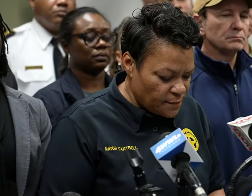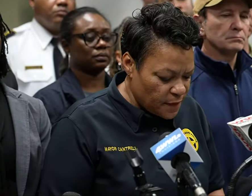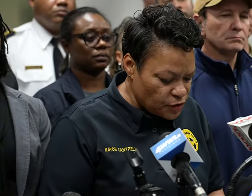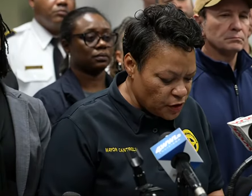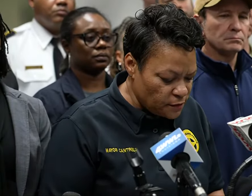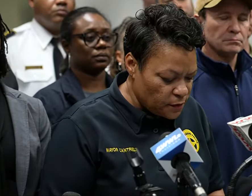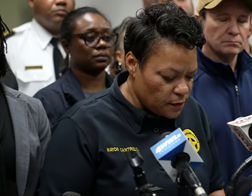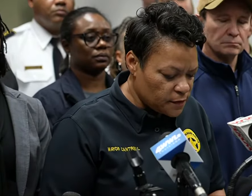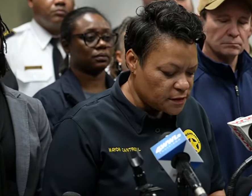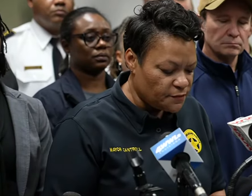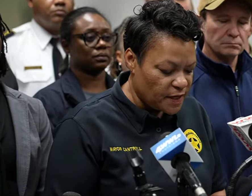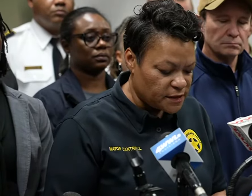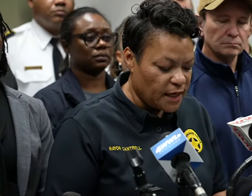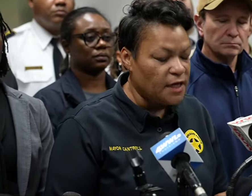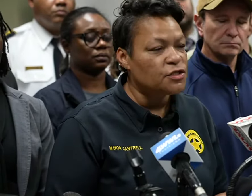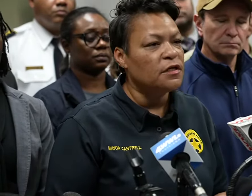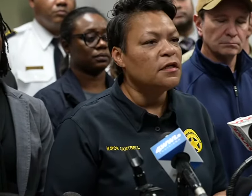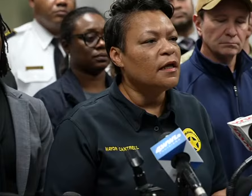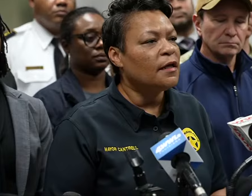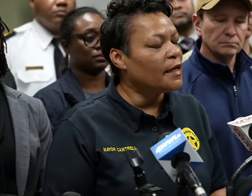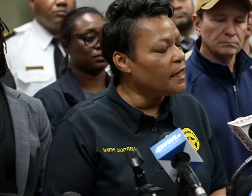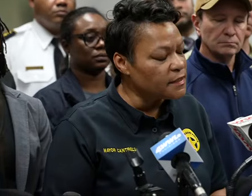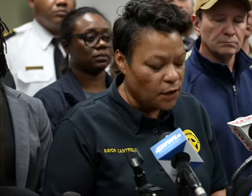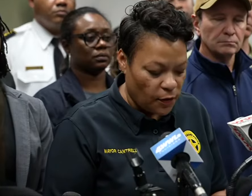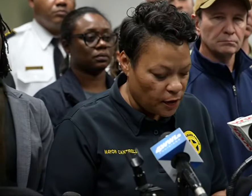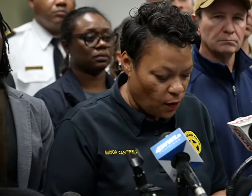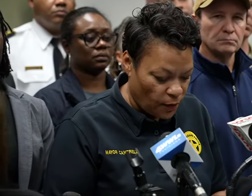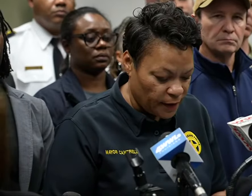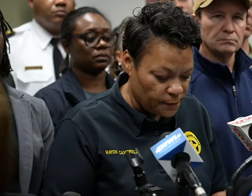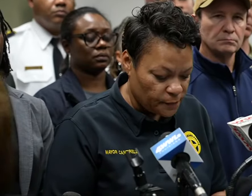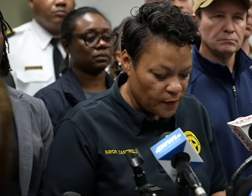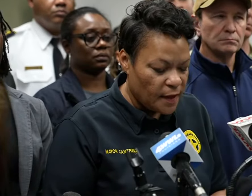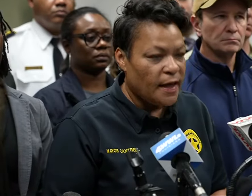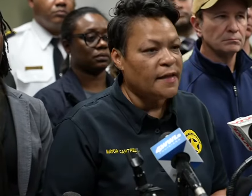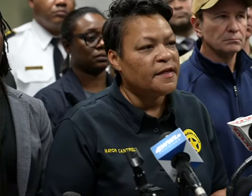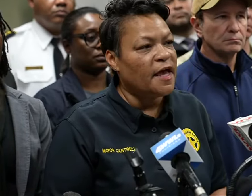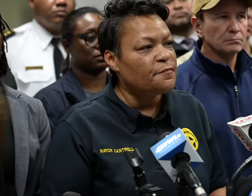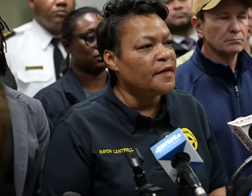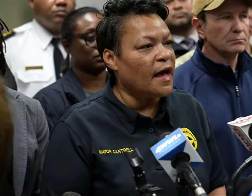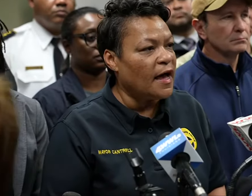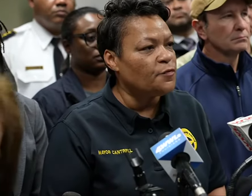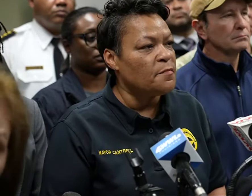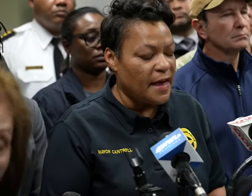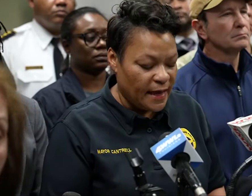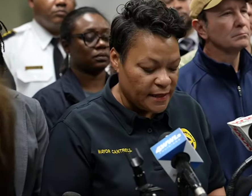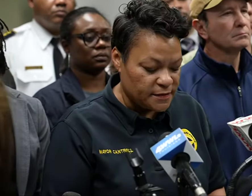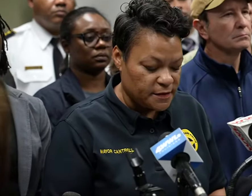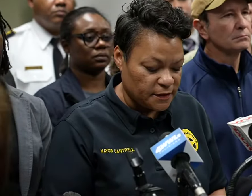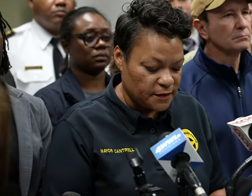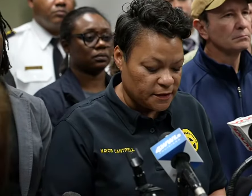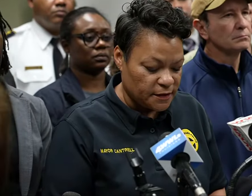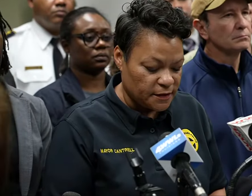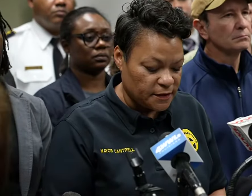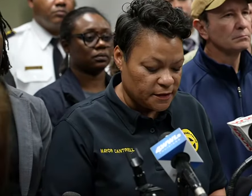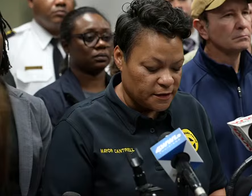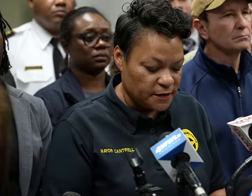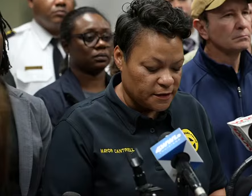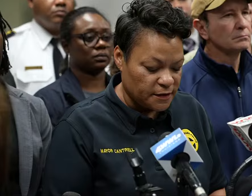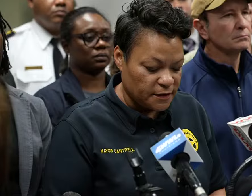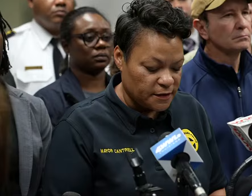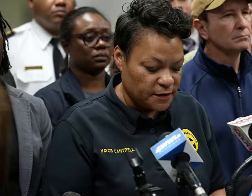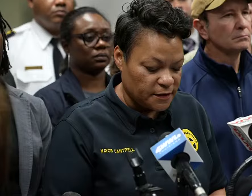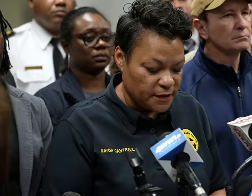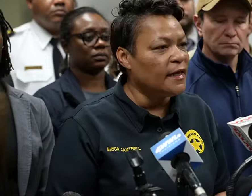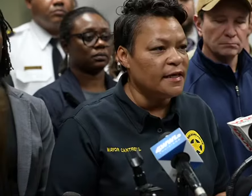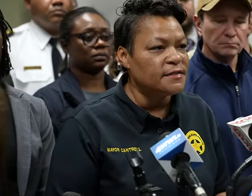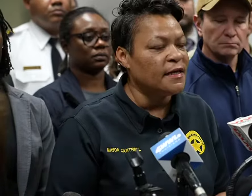As I mentioned, this investigation is ongoing, and the FBI remains the lead in the